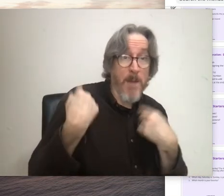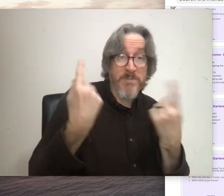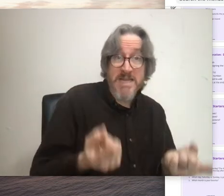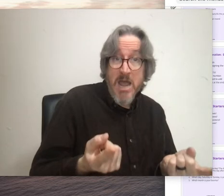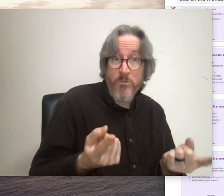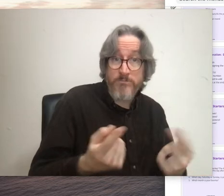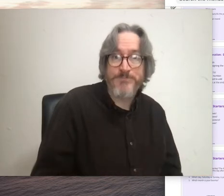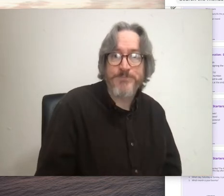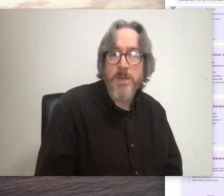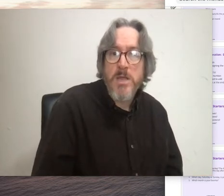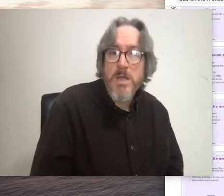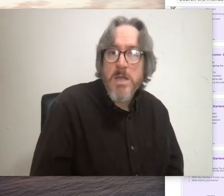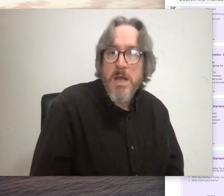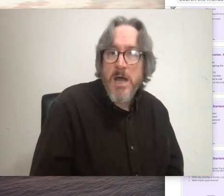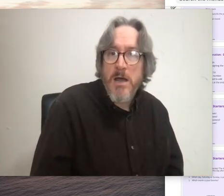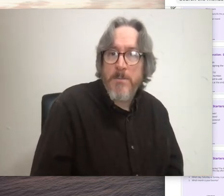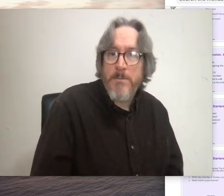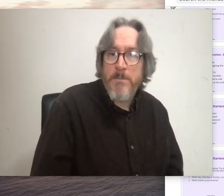Up to now?